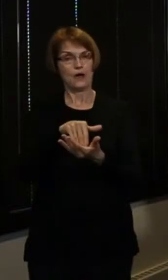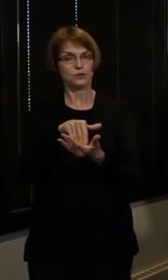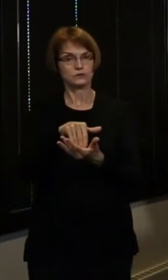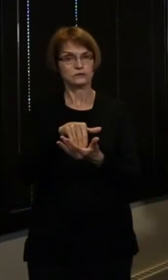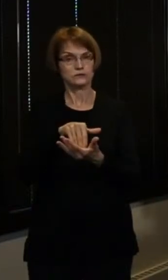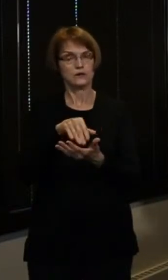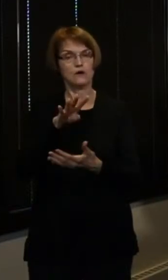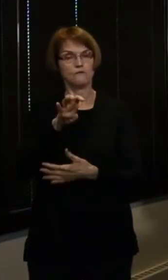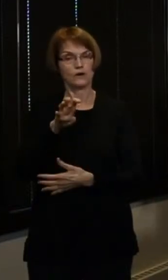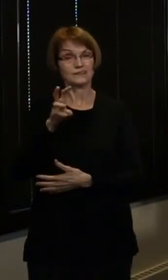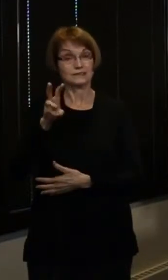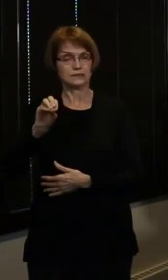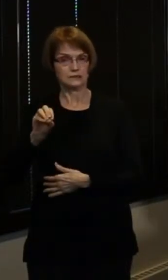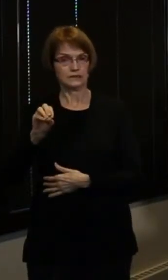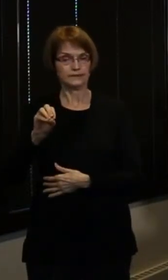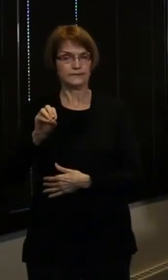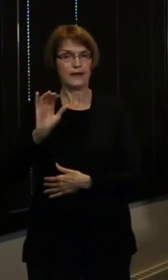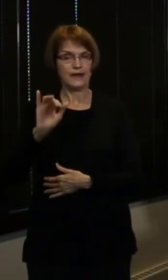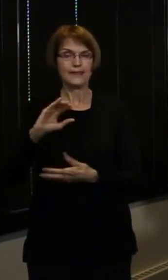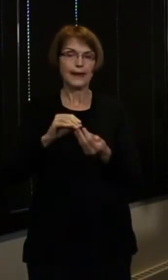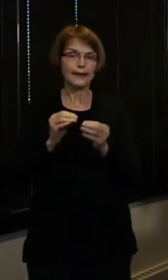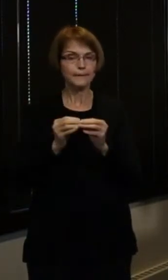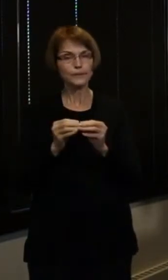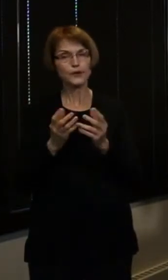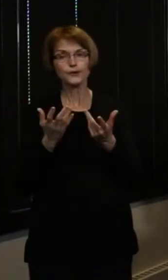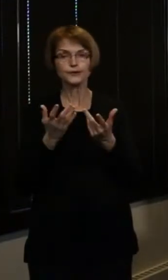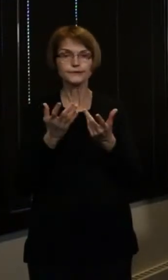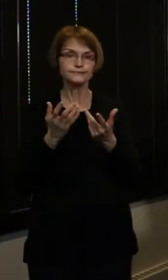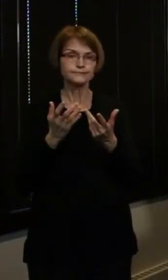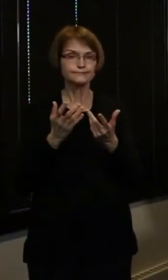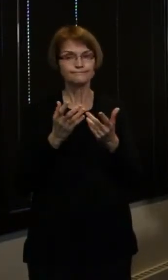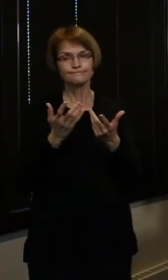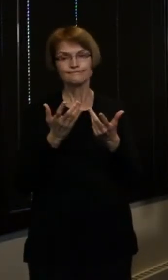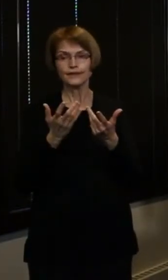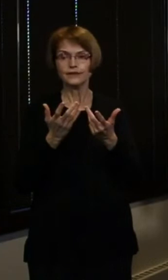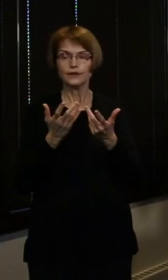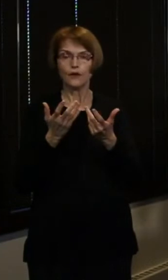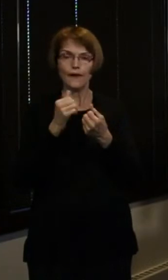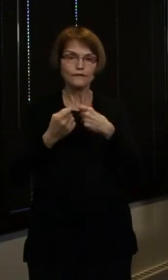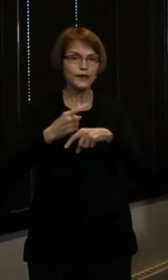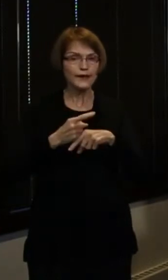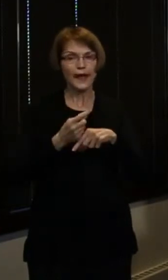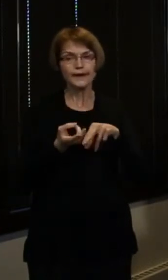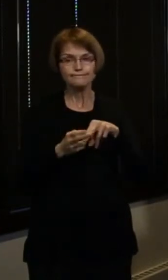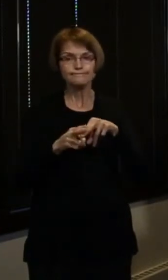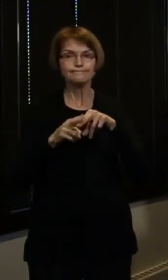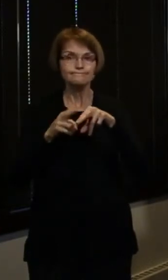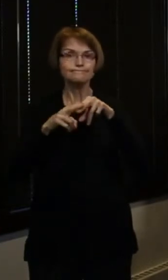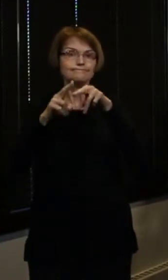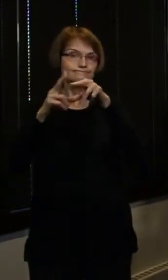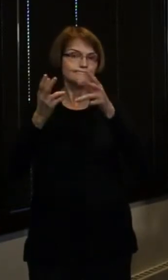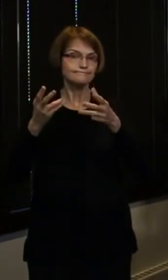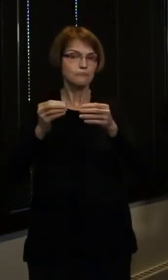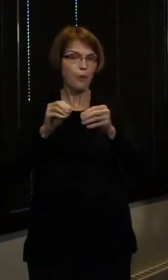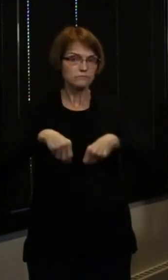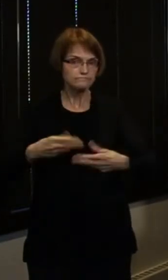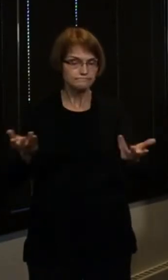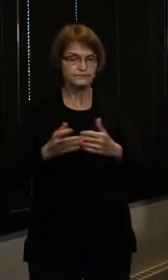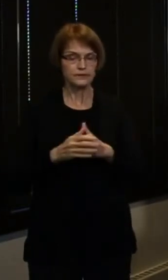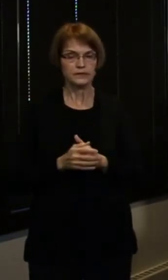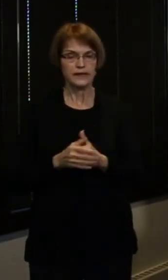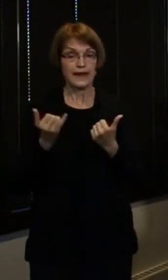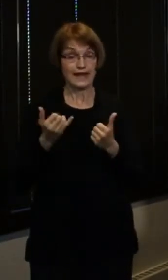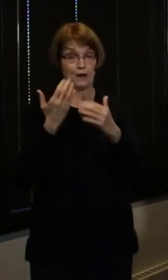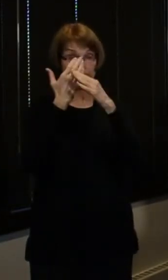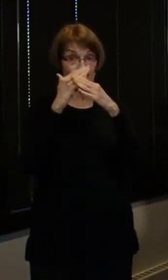448,460. Now that number fluctuates. It's going to go up as each day continues on. Now we've broken them out a little